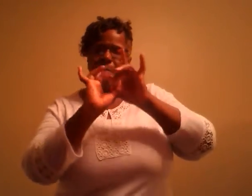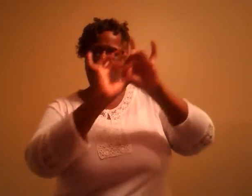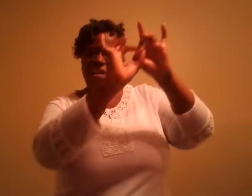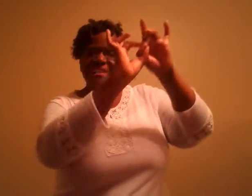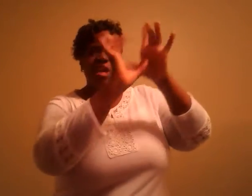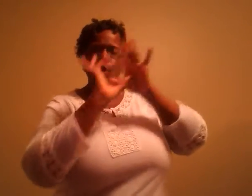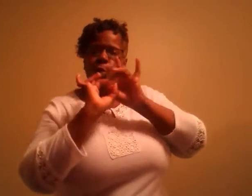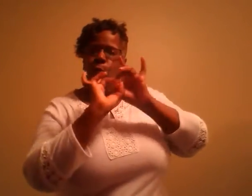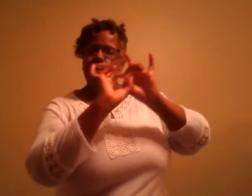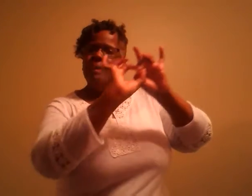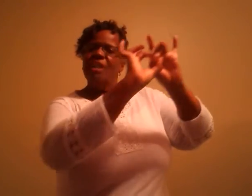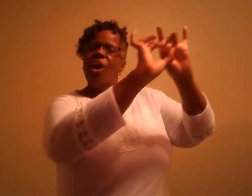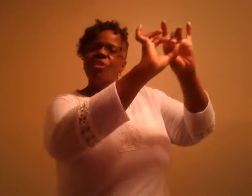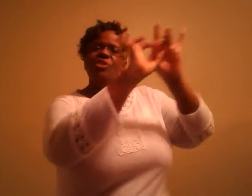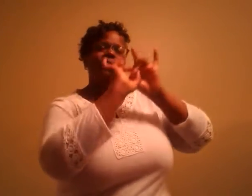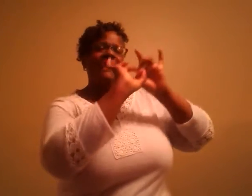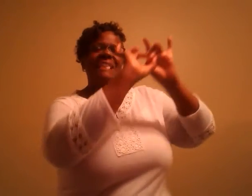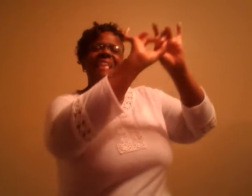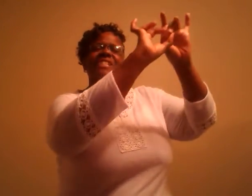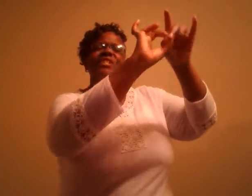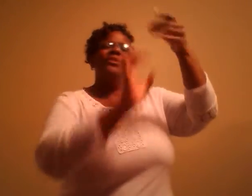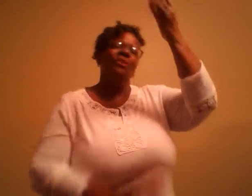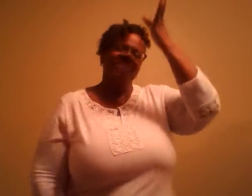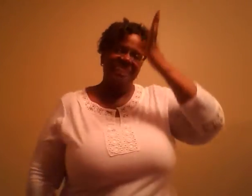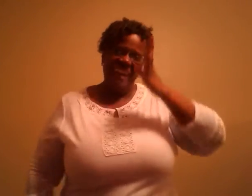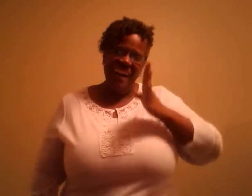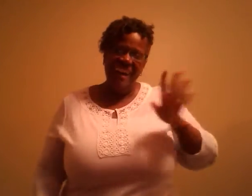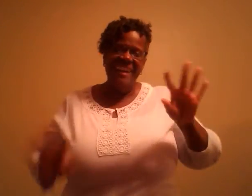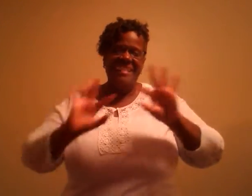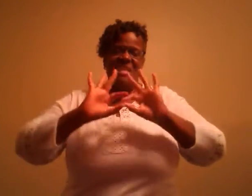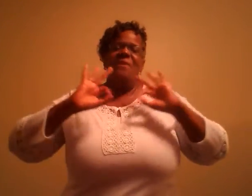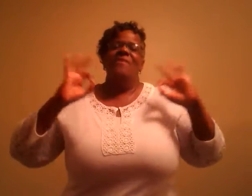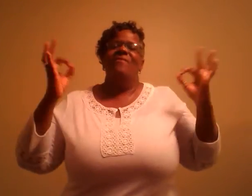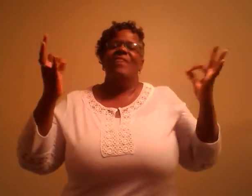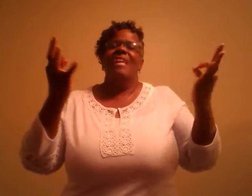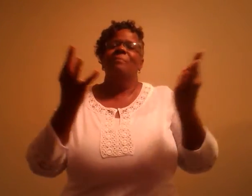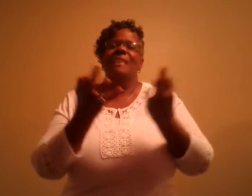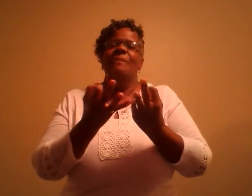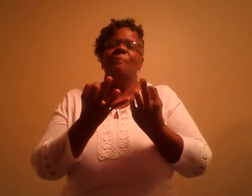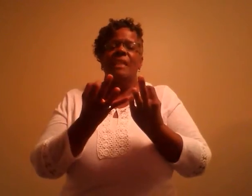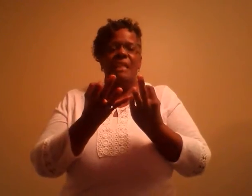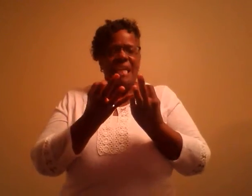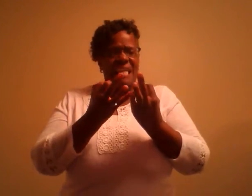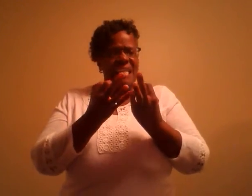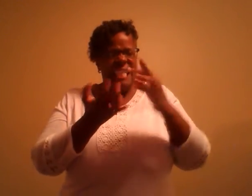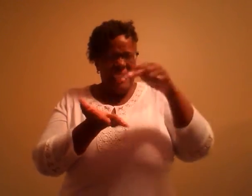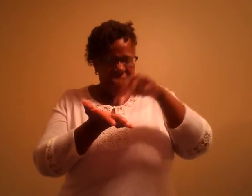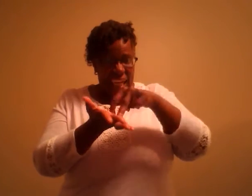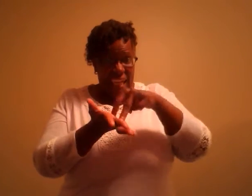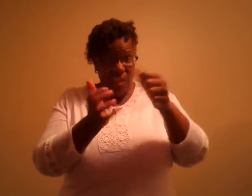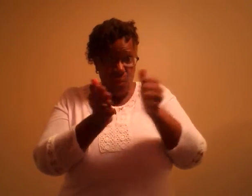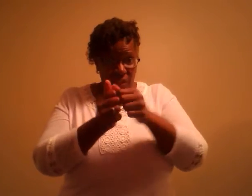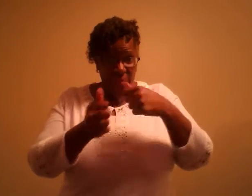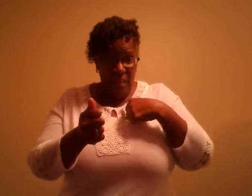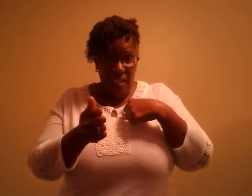part or belong to, connected to God's family. Stand with me.